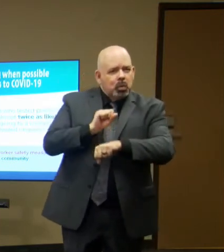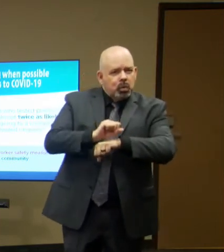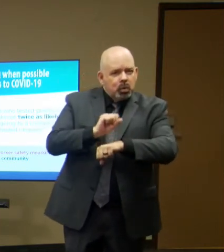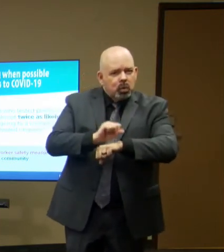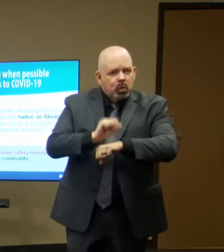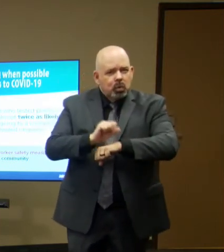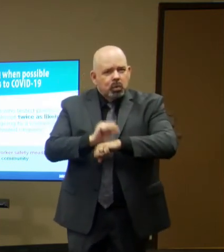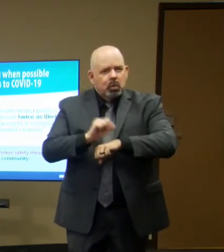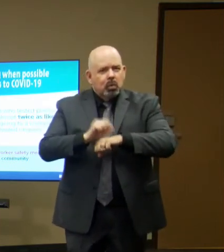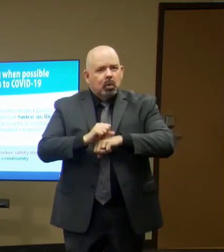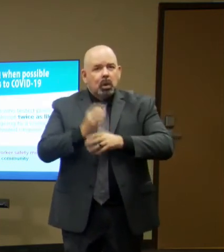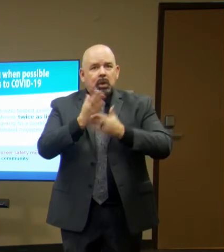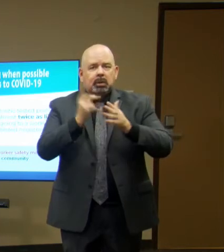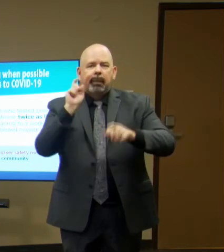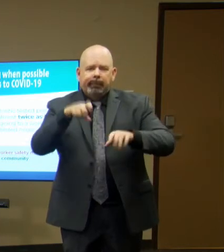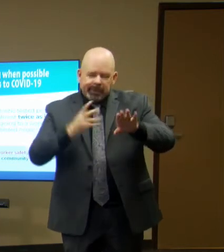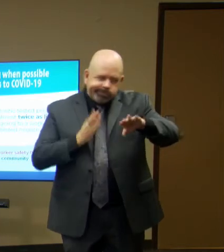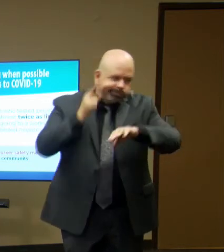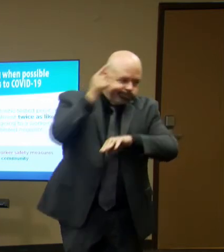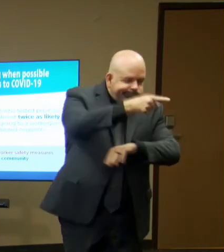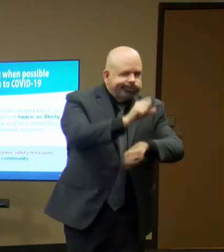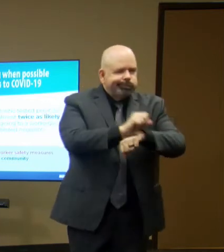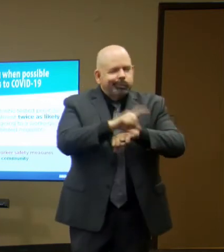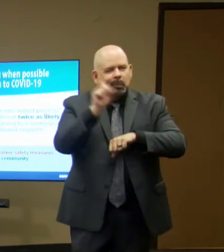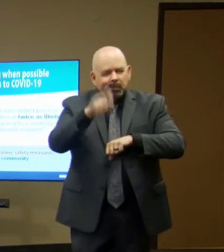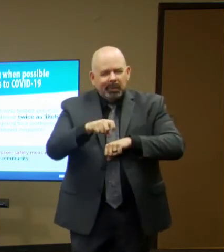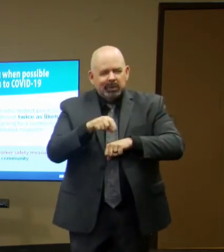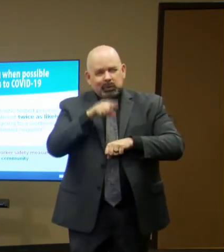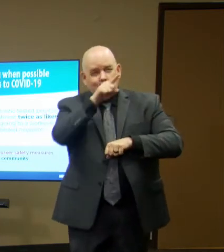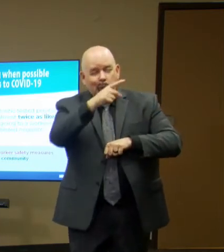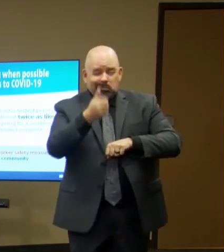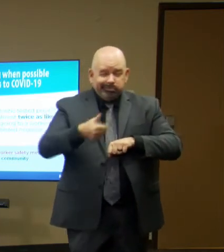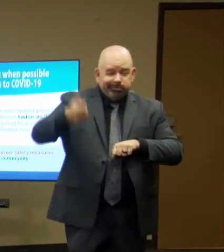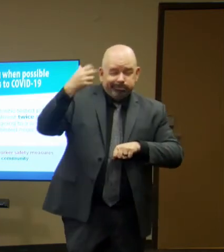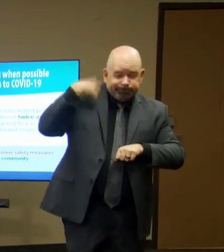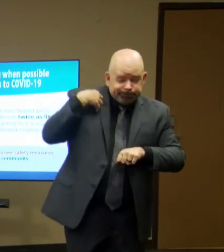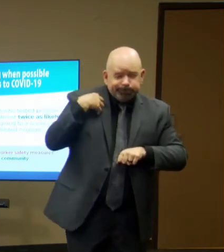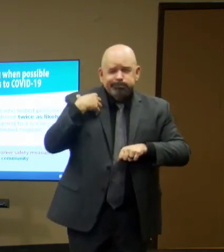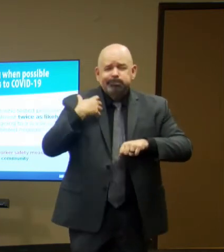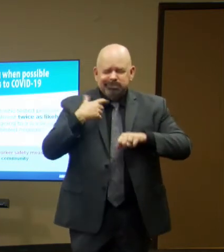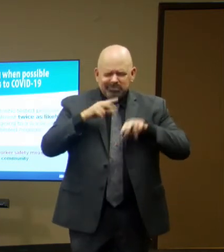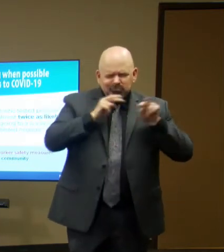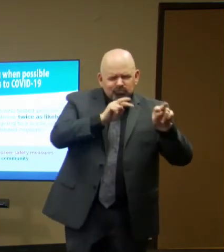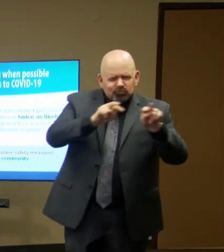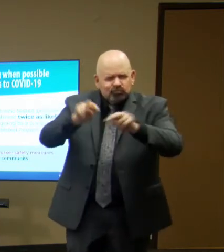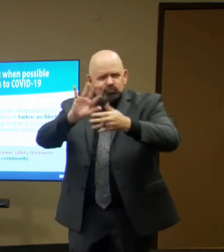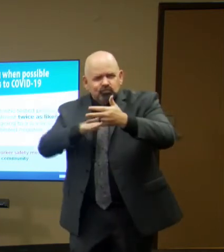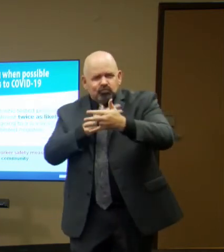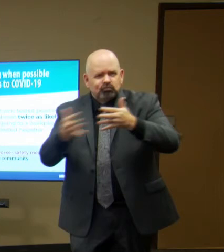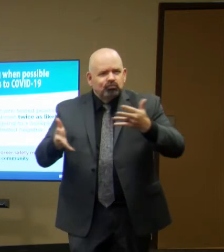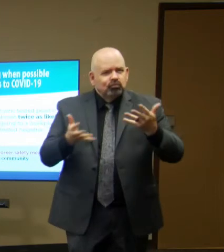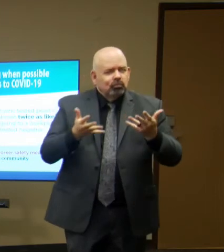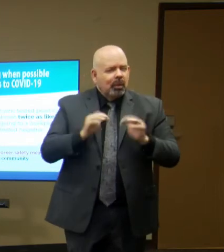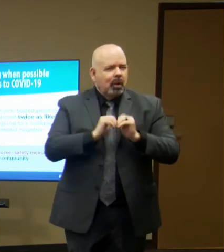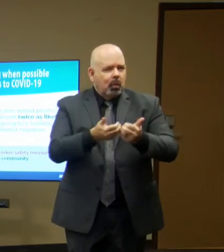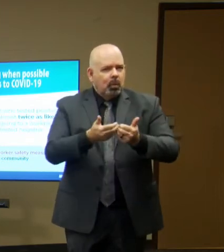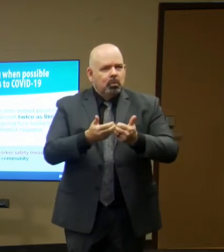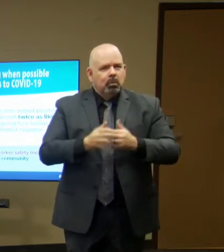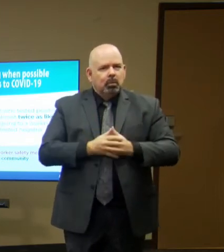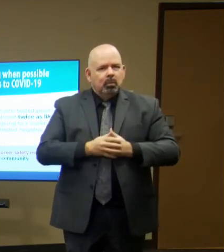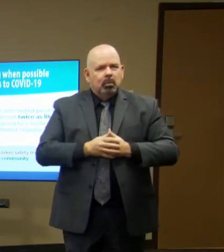site. But even in a field where there is essential work in manufacturing, where people have to be in the